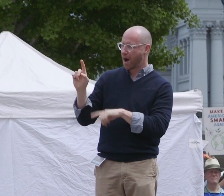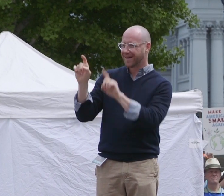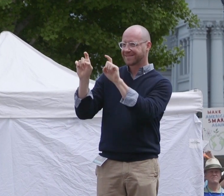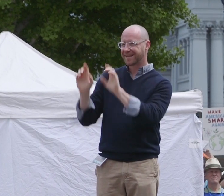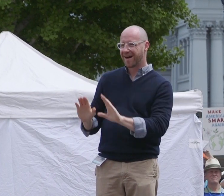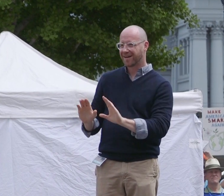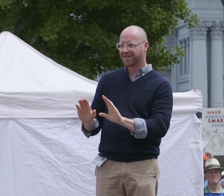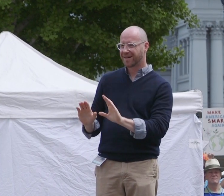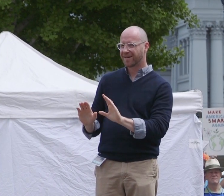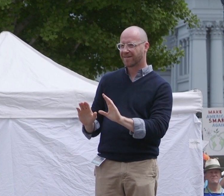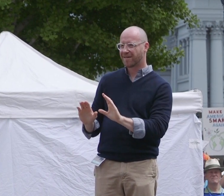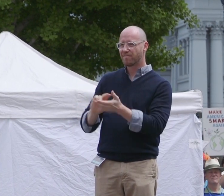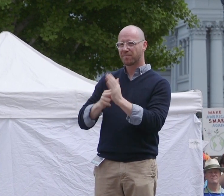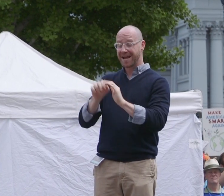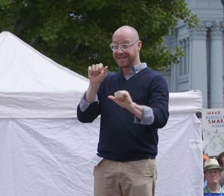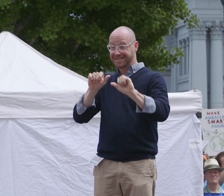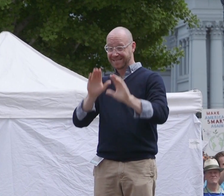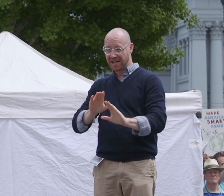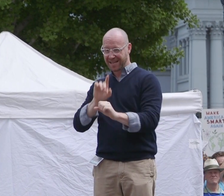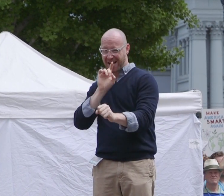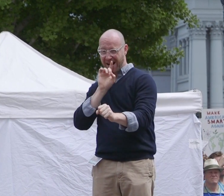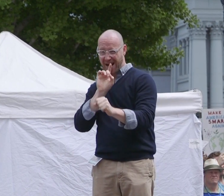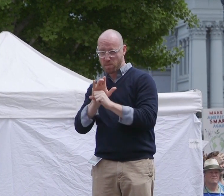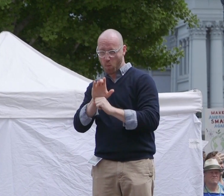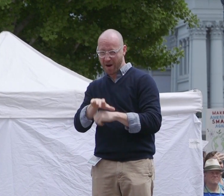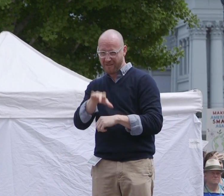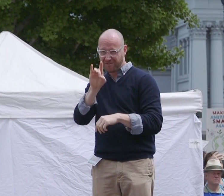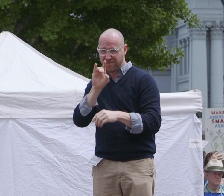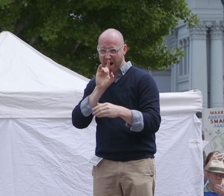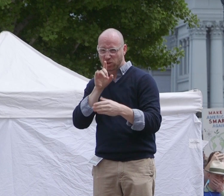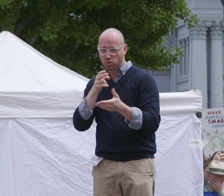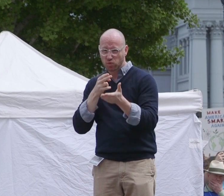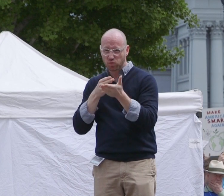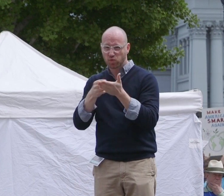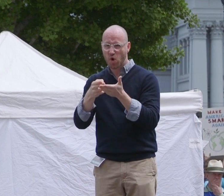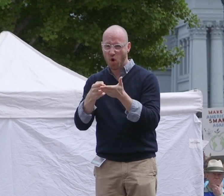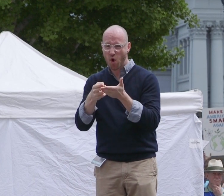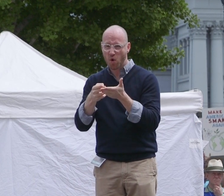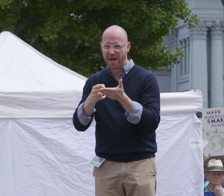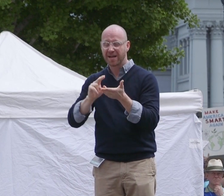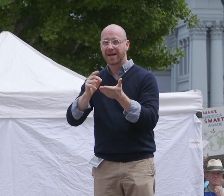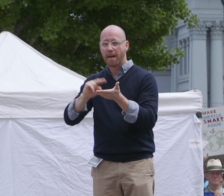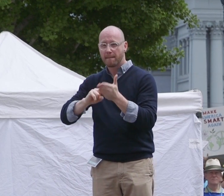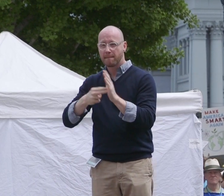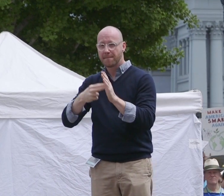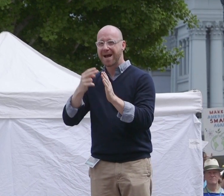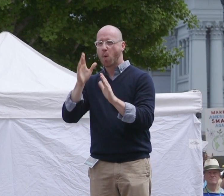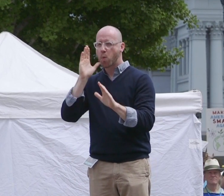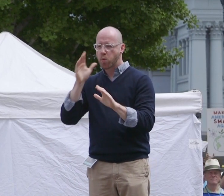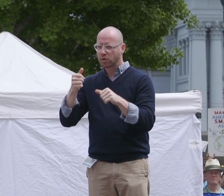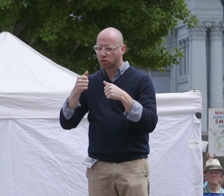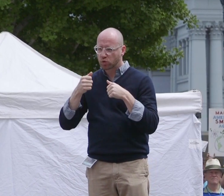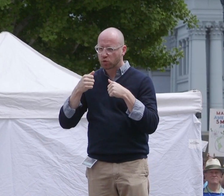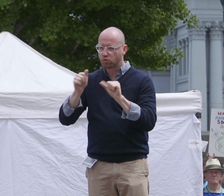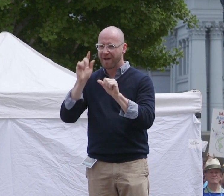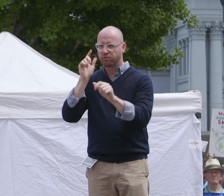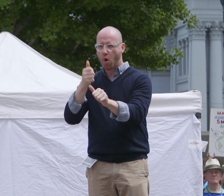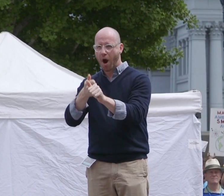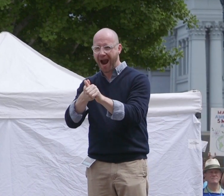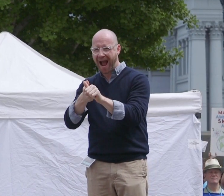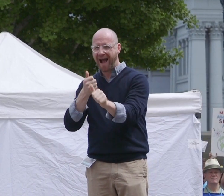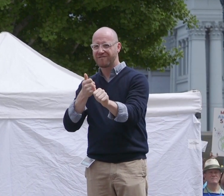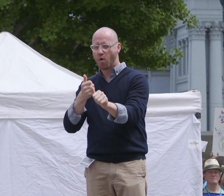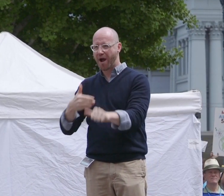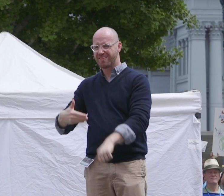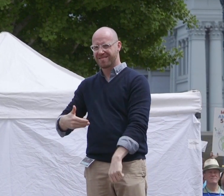can, without even realizing it, alter things toward a skewed or preferred result. Mice have been used